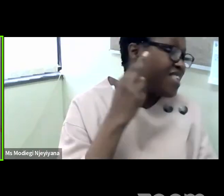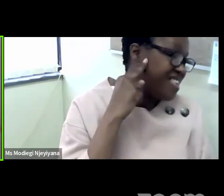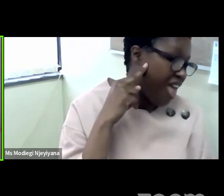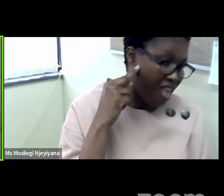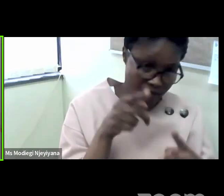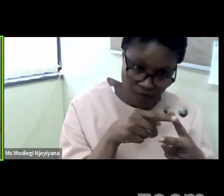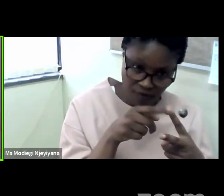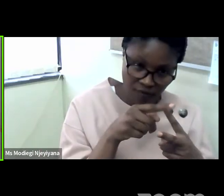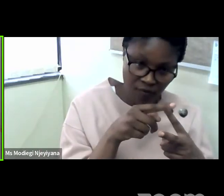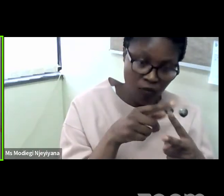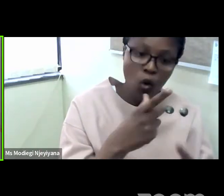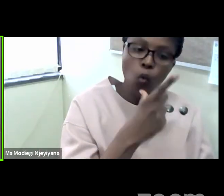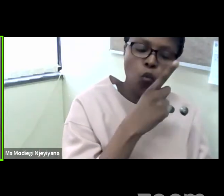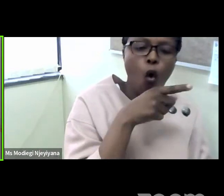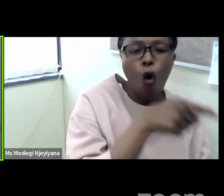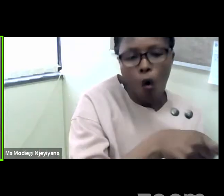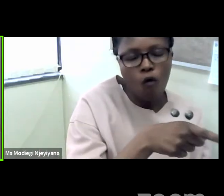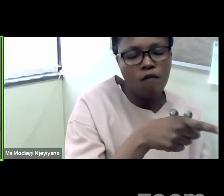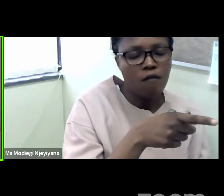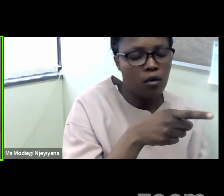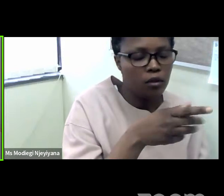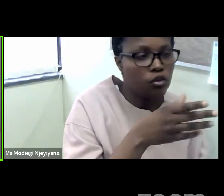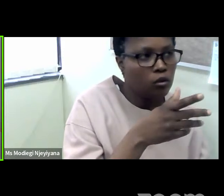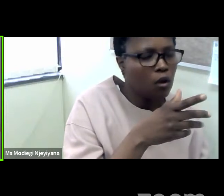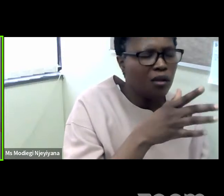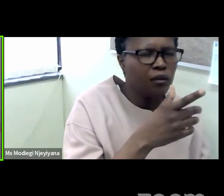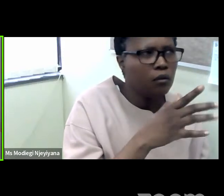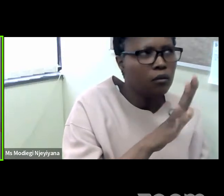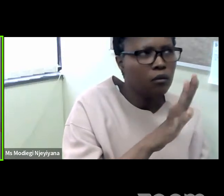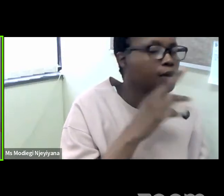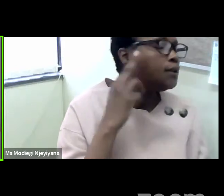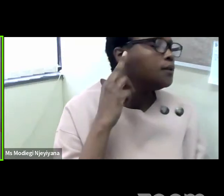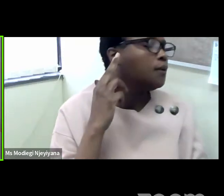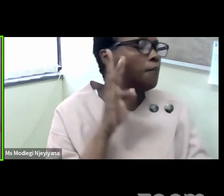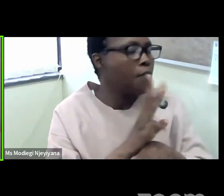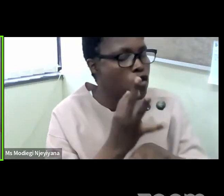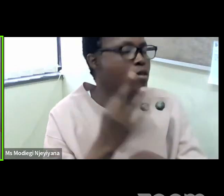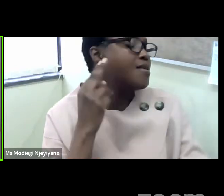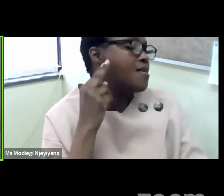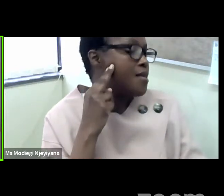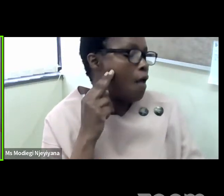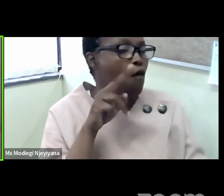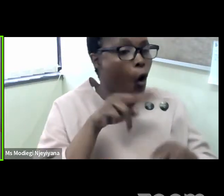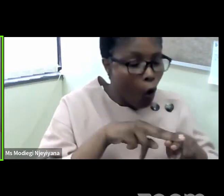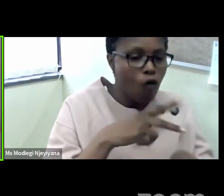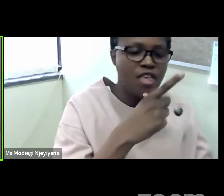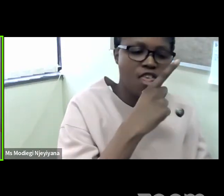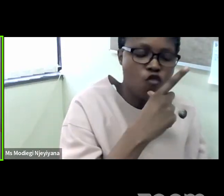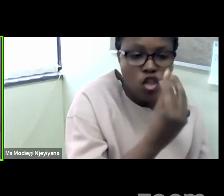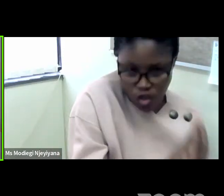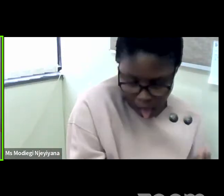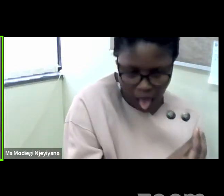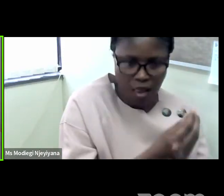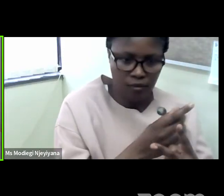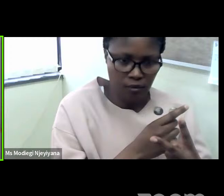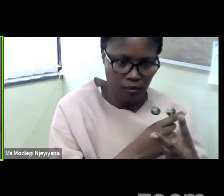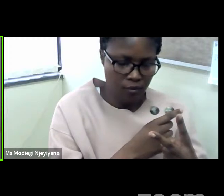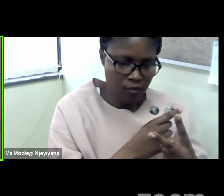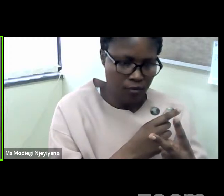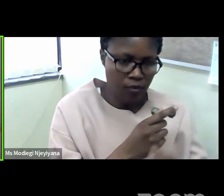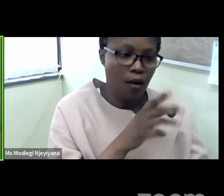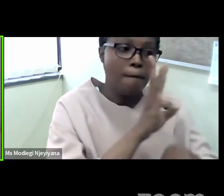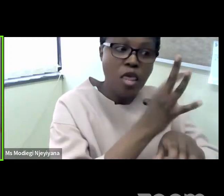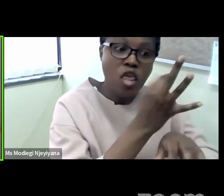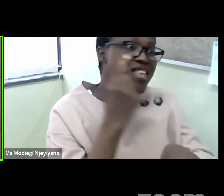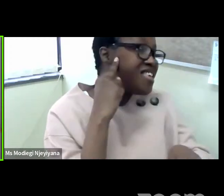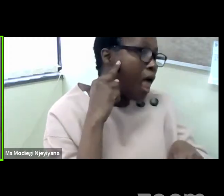interpreters. Now we're also looking at deaf parents of students. So we're not only seeing the deaf student